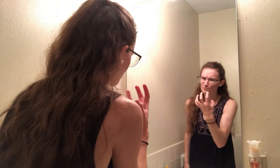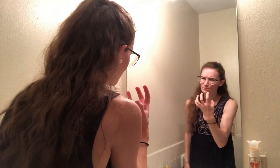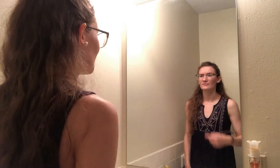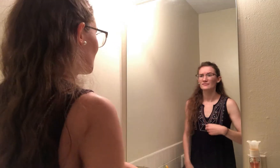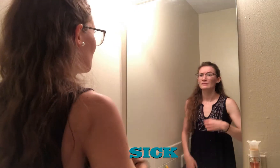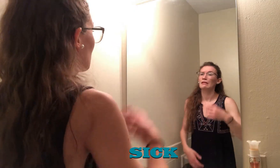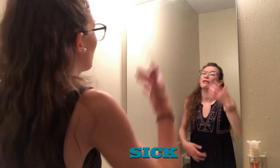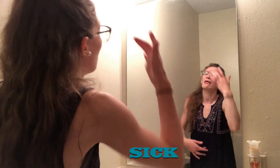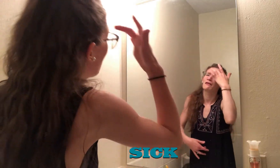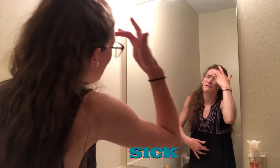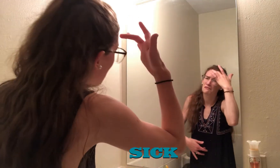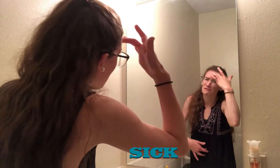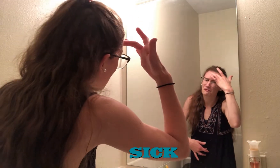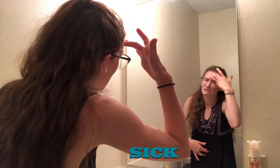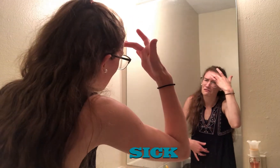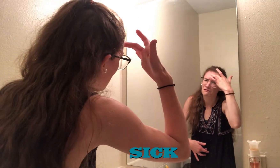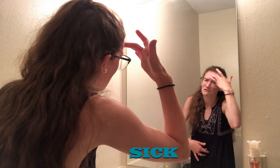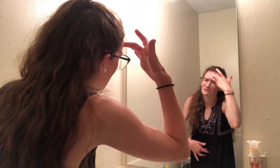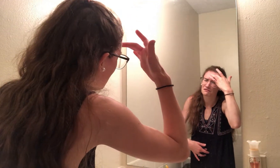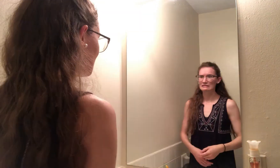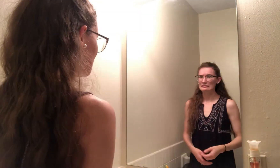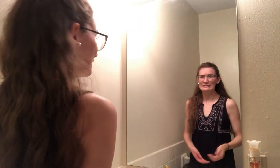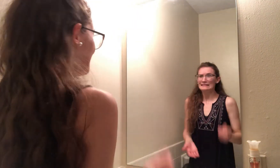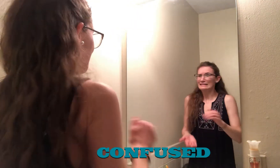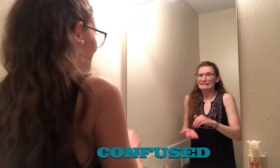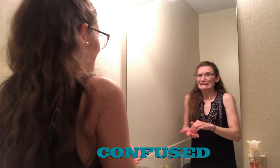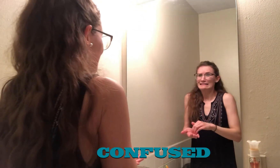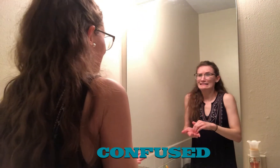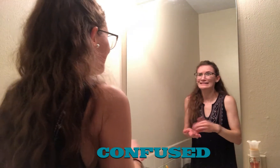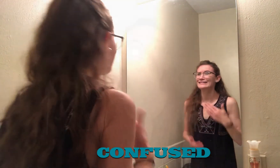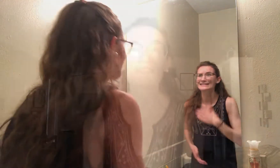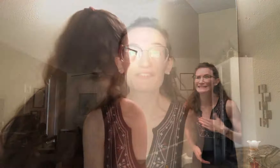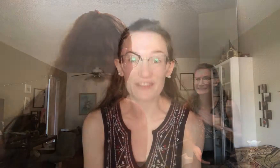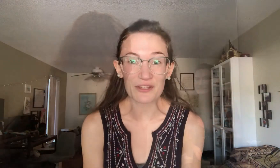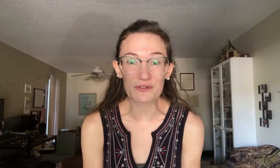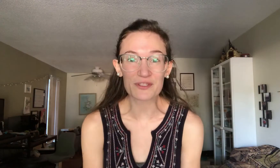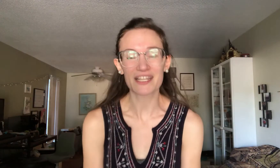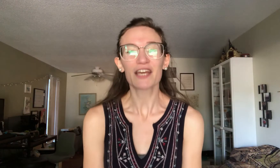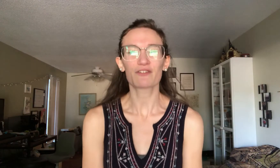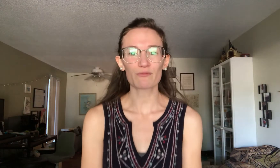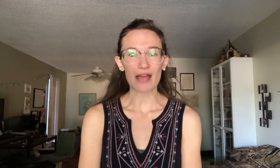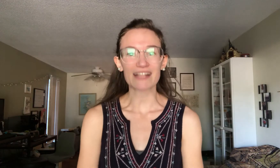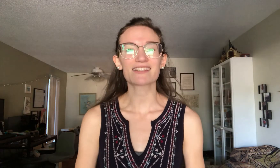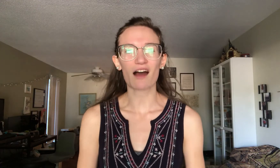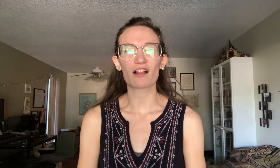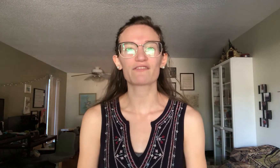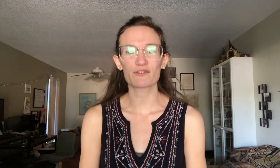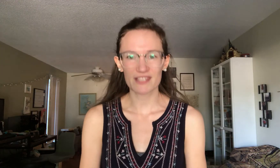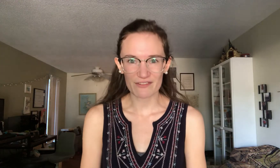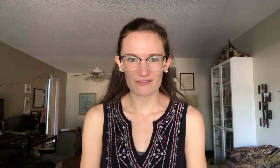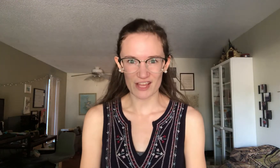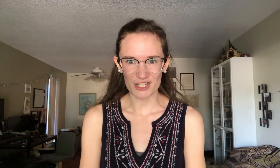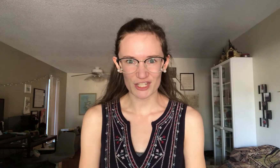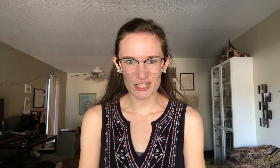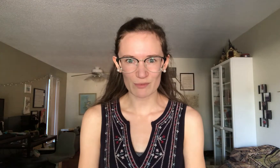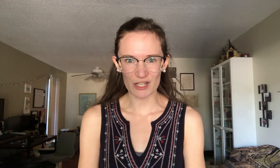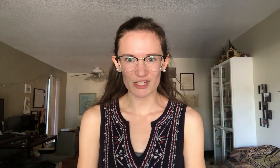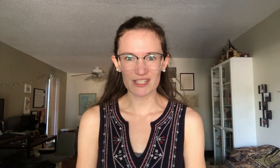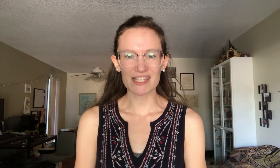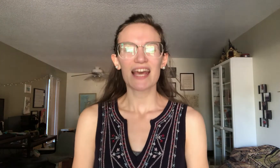practice looking sick. You can practice looking confused. You can practice all of those different facial expressions.